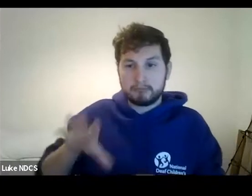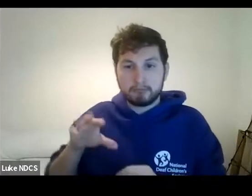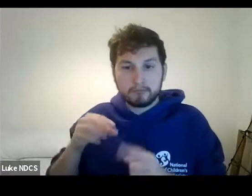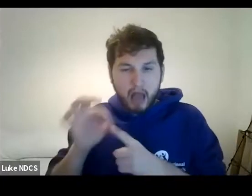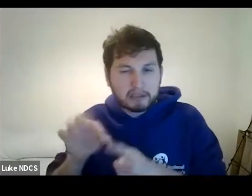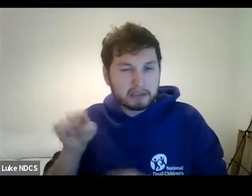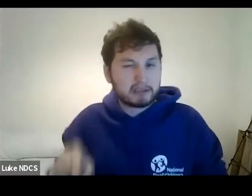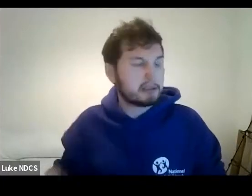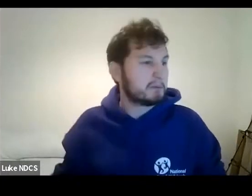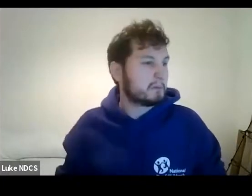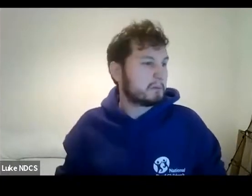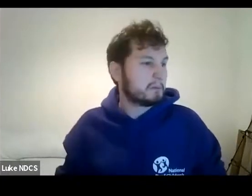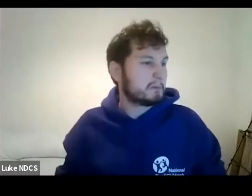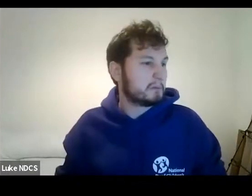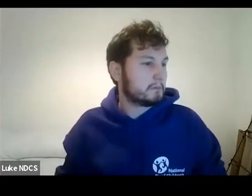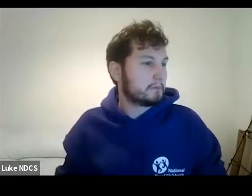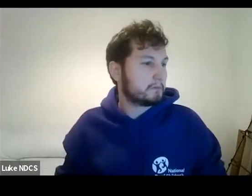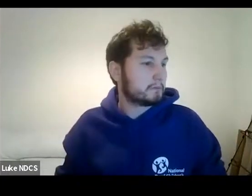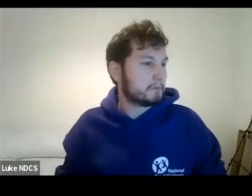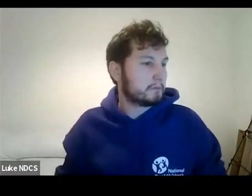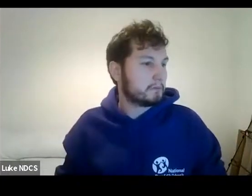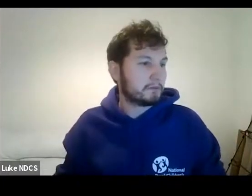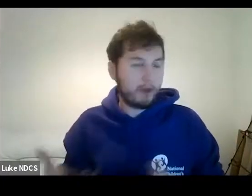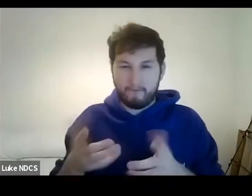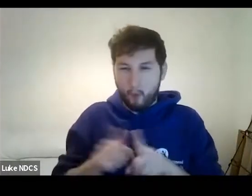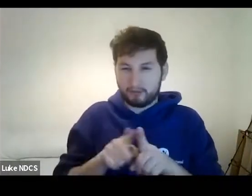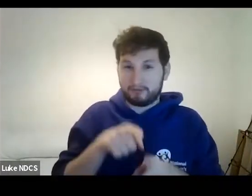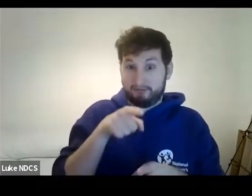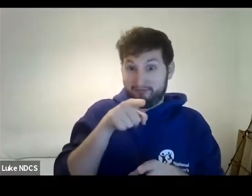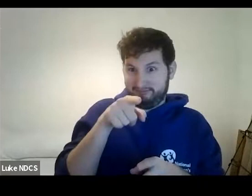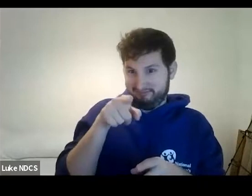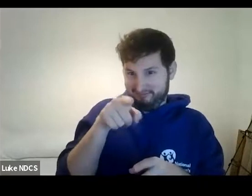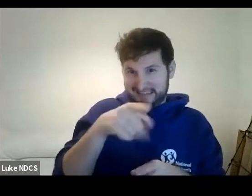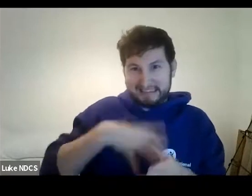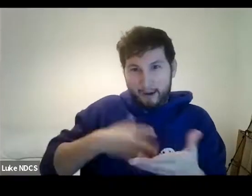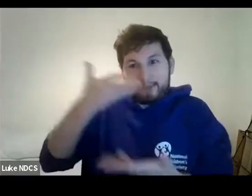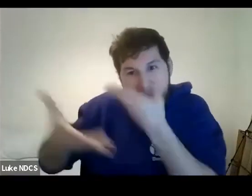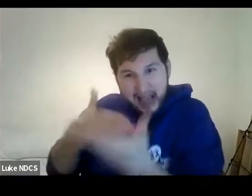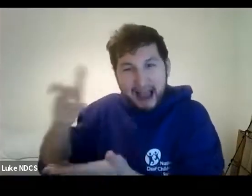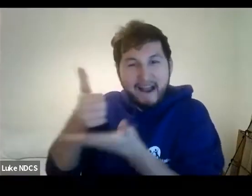your employer. So they'll ask for those sorts of details.